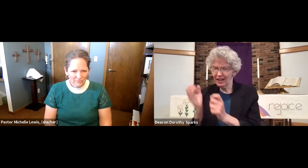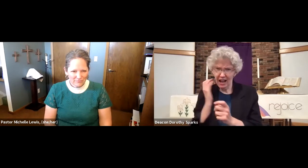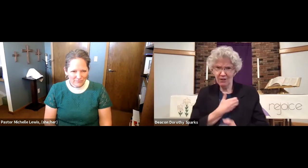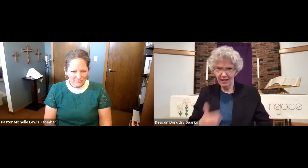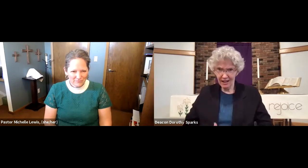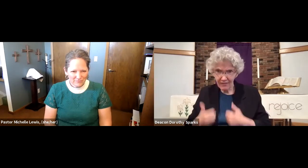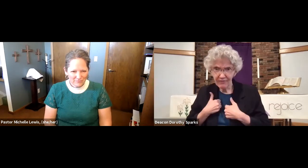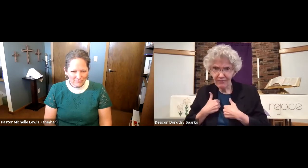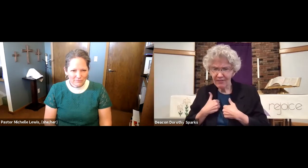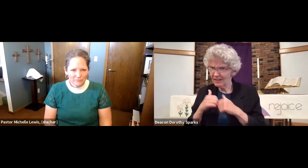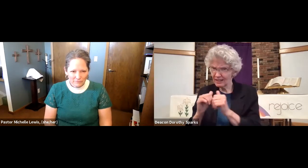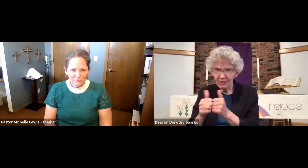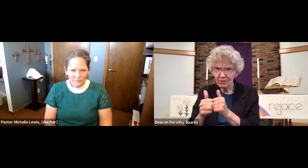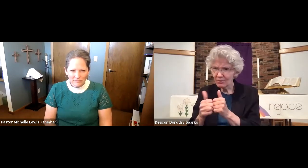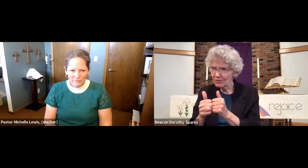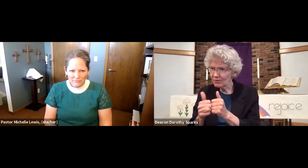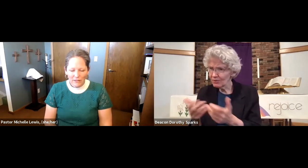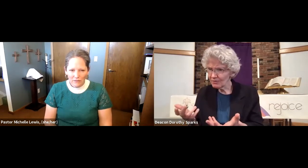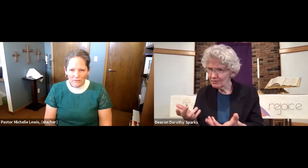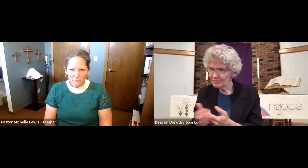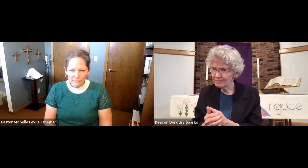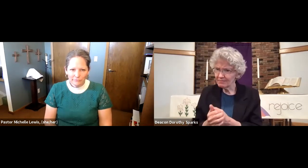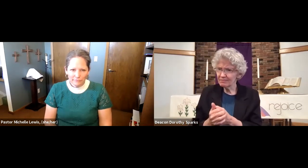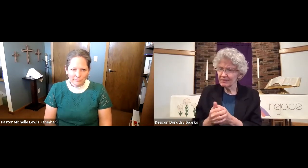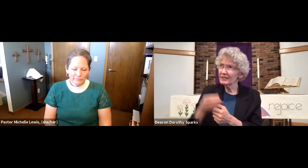How does resurrection change our lives now?